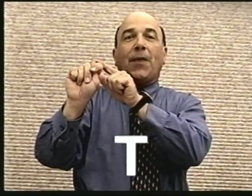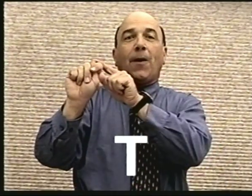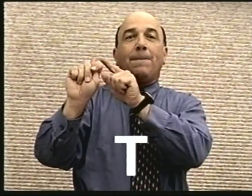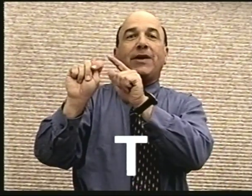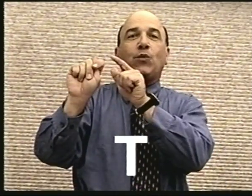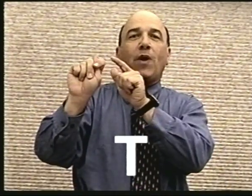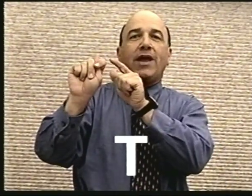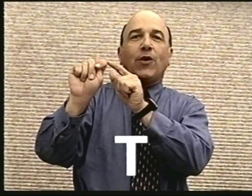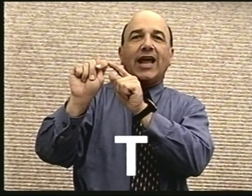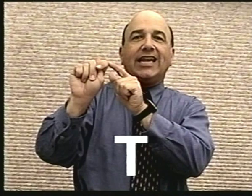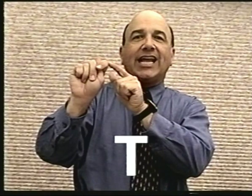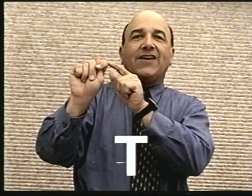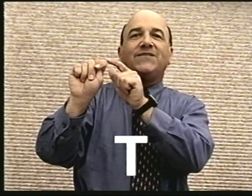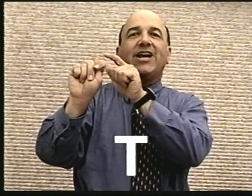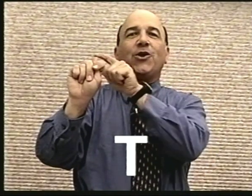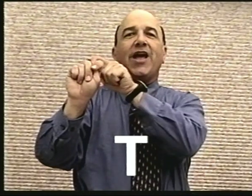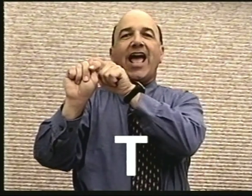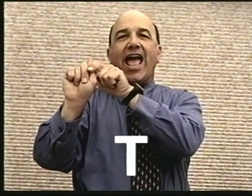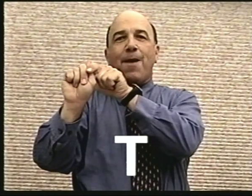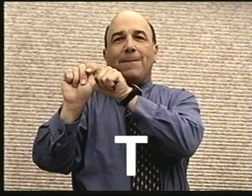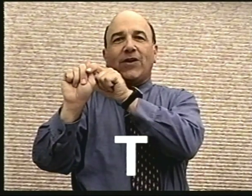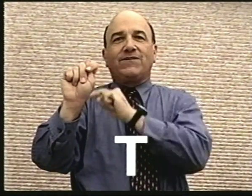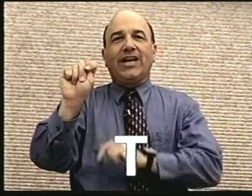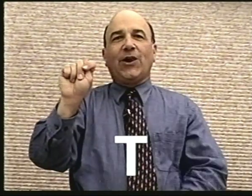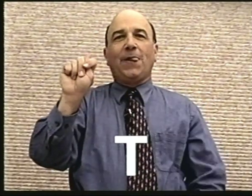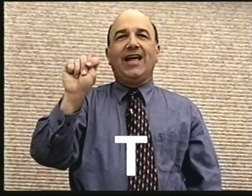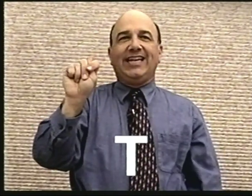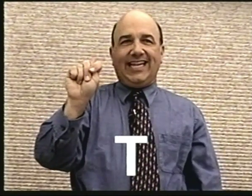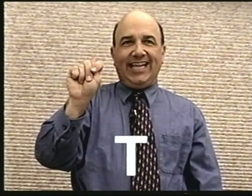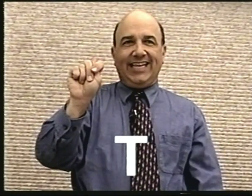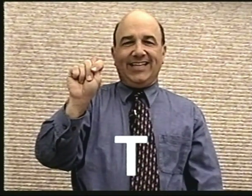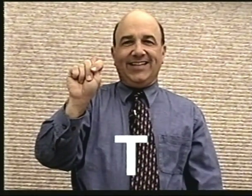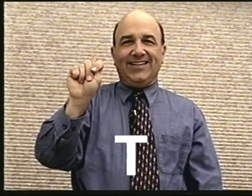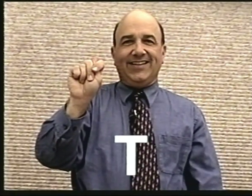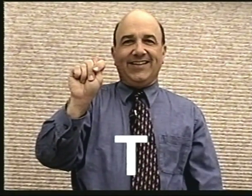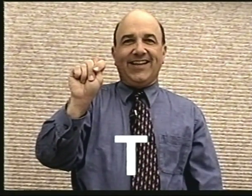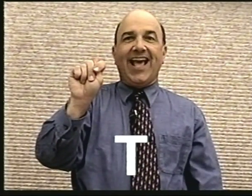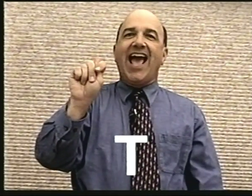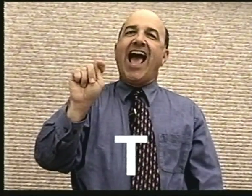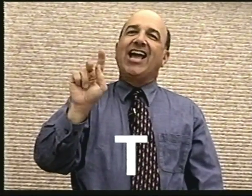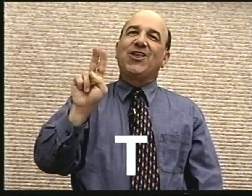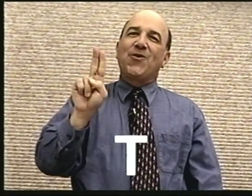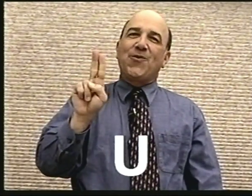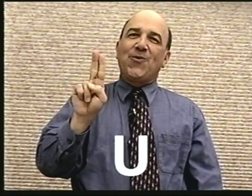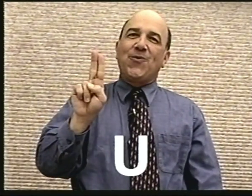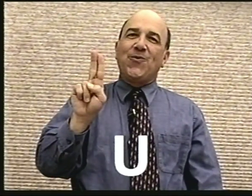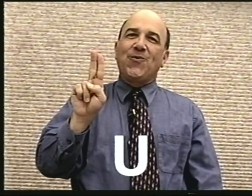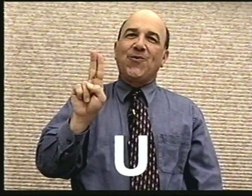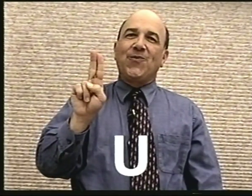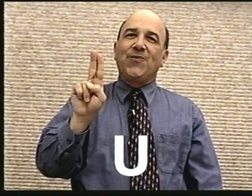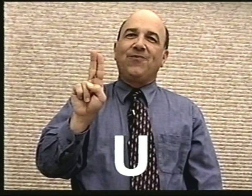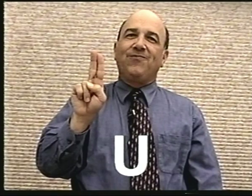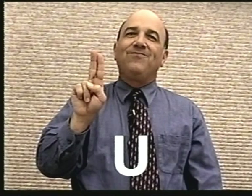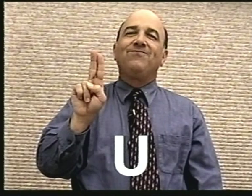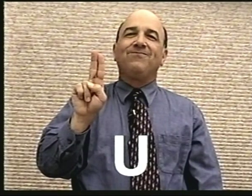thumb between your index finger and middle finger. T. U,